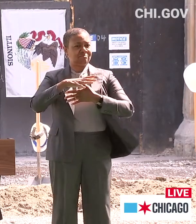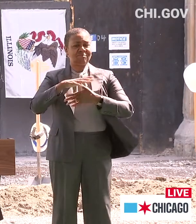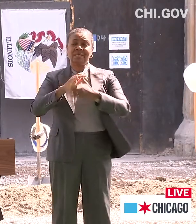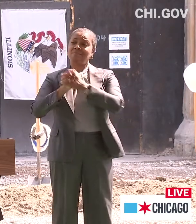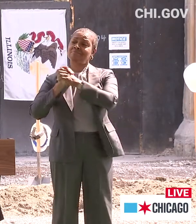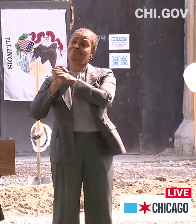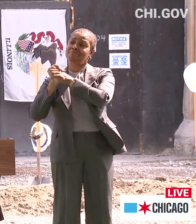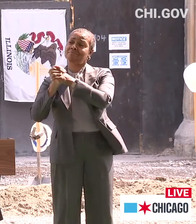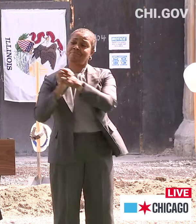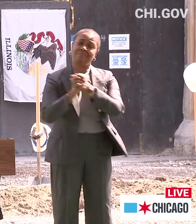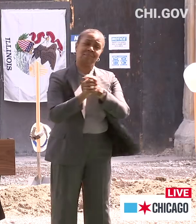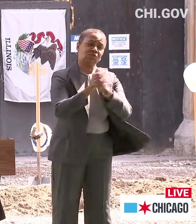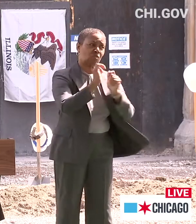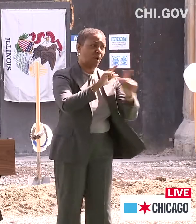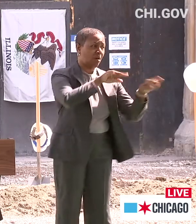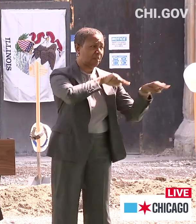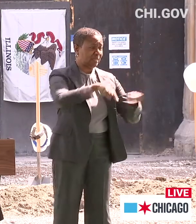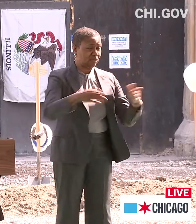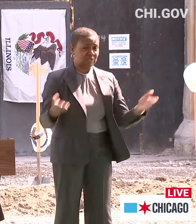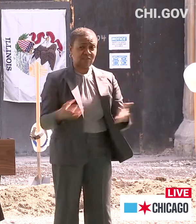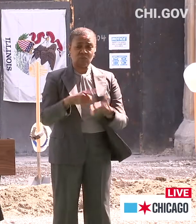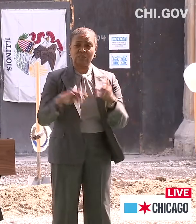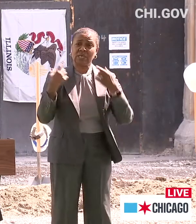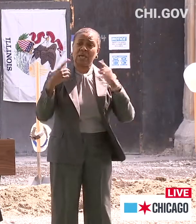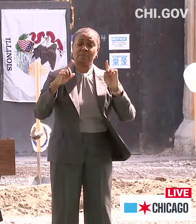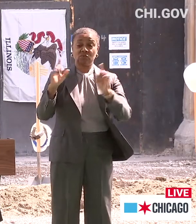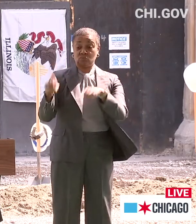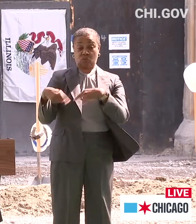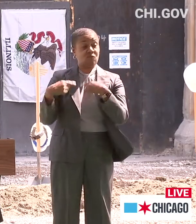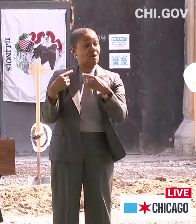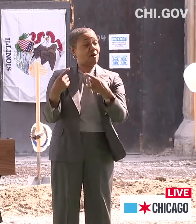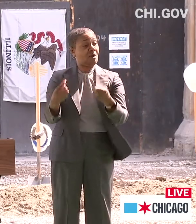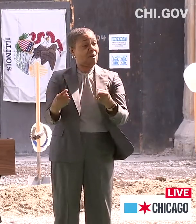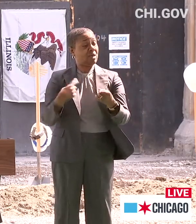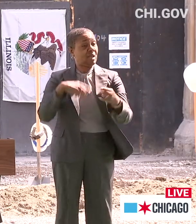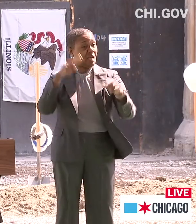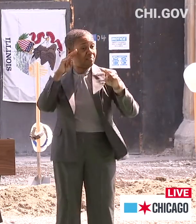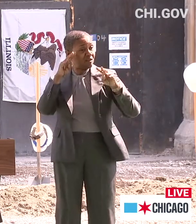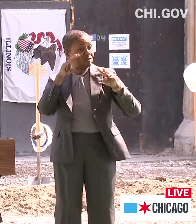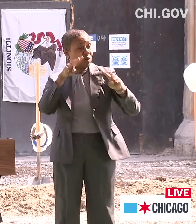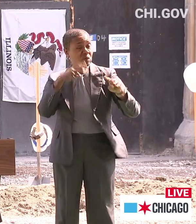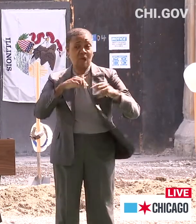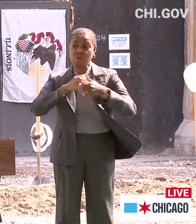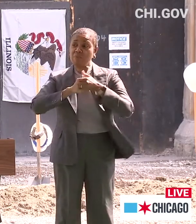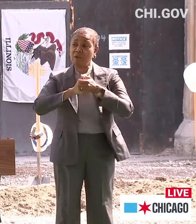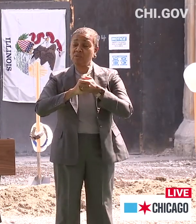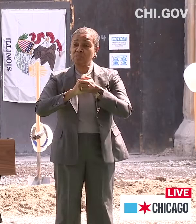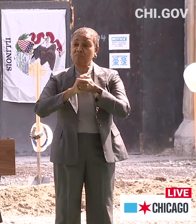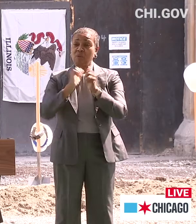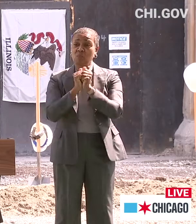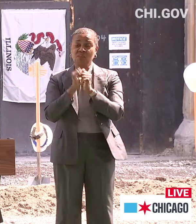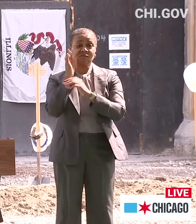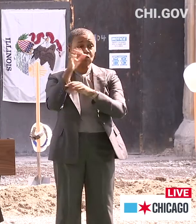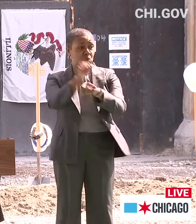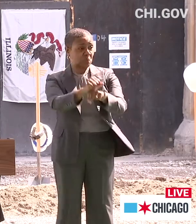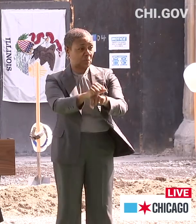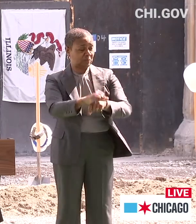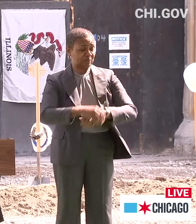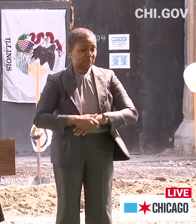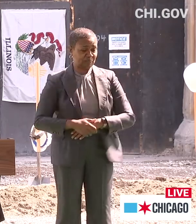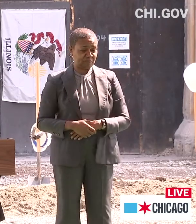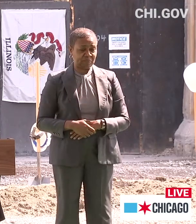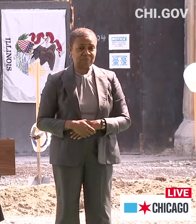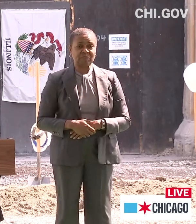and every one of you that are here today for what has been accomplished so far, and I look forward to our partnership in the future.